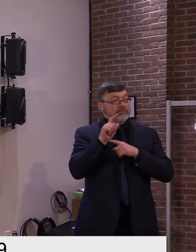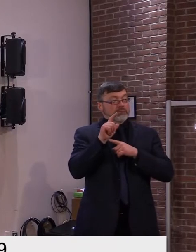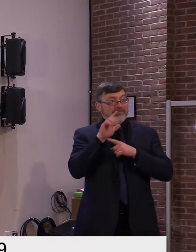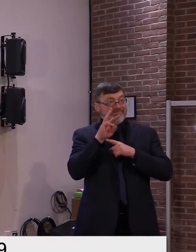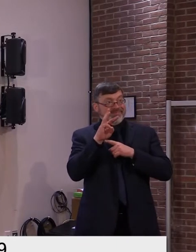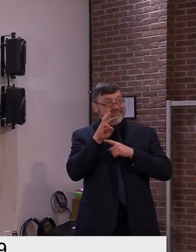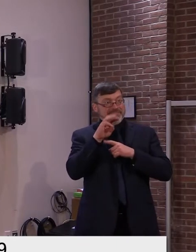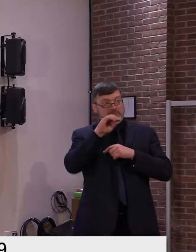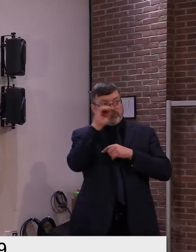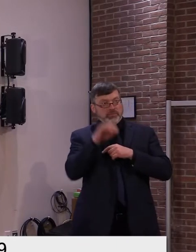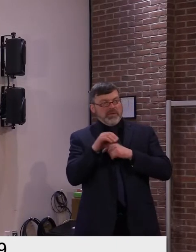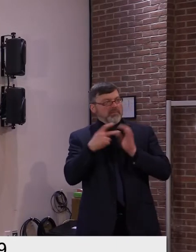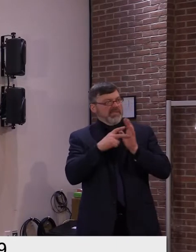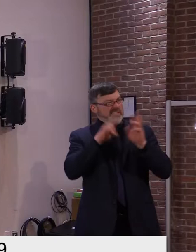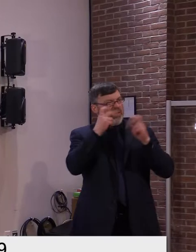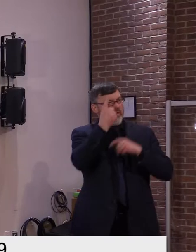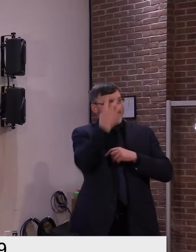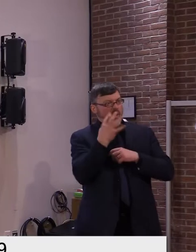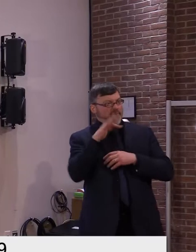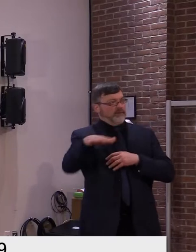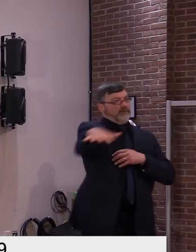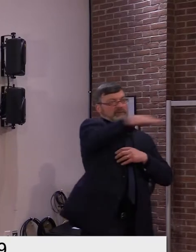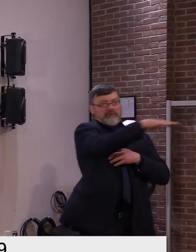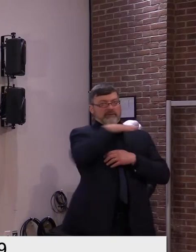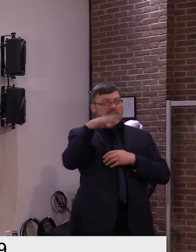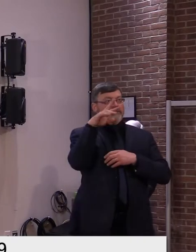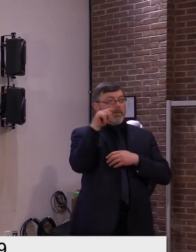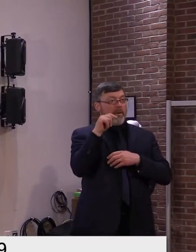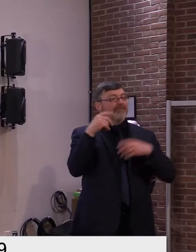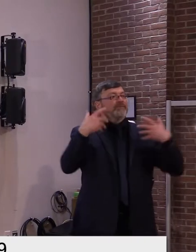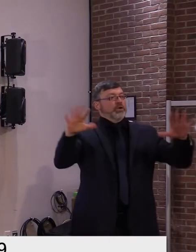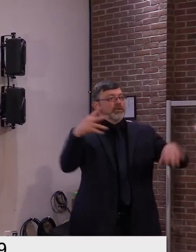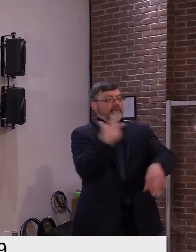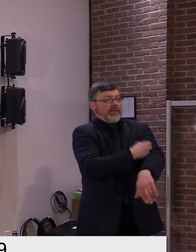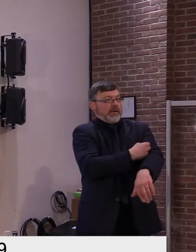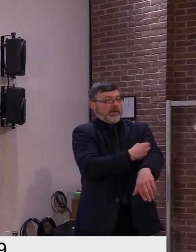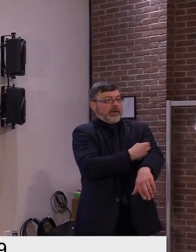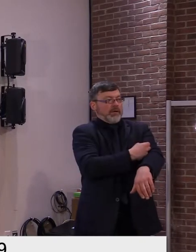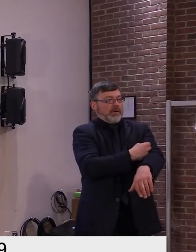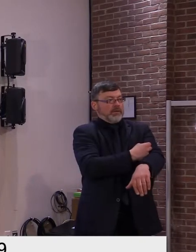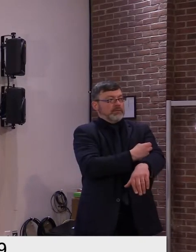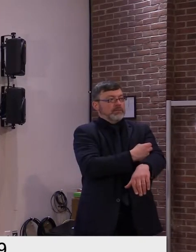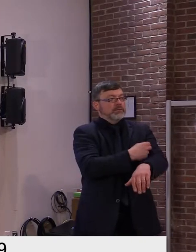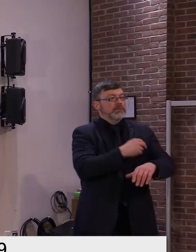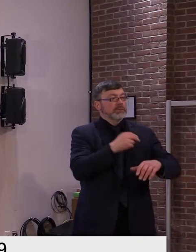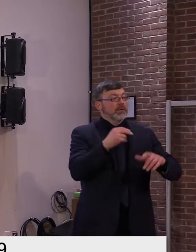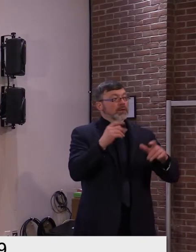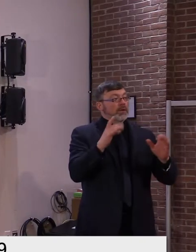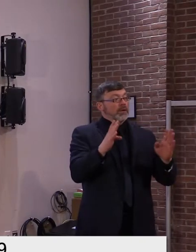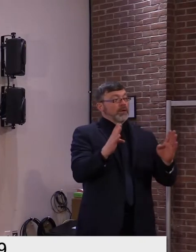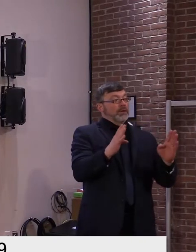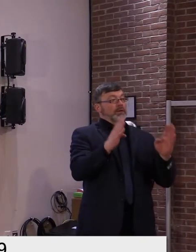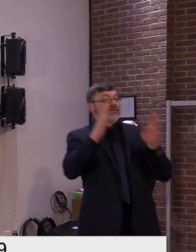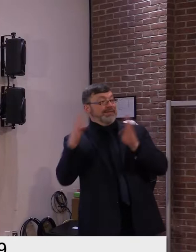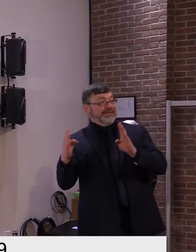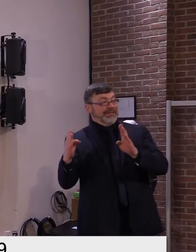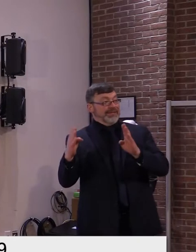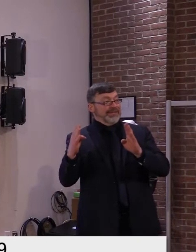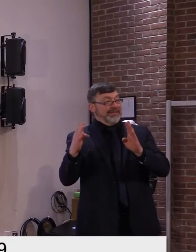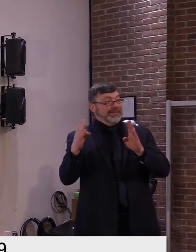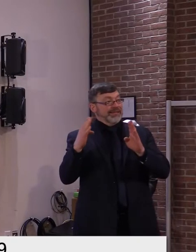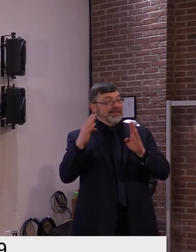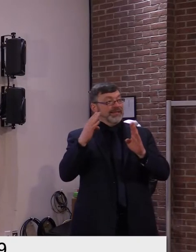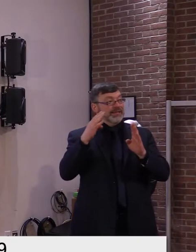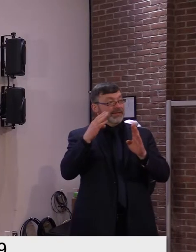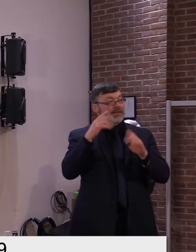an impact on COVID-19 cases as our vaccination program ramps up with more doses allocated and more